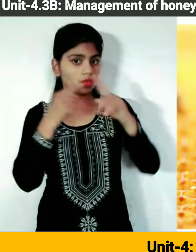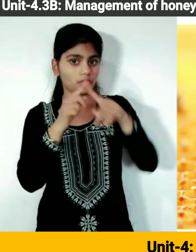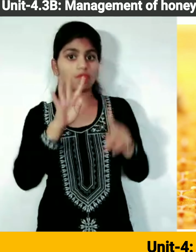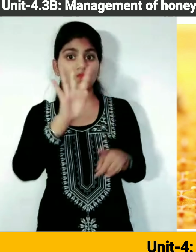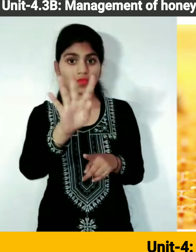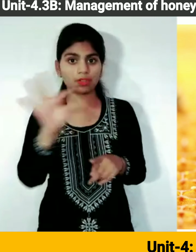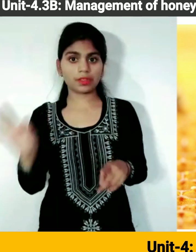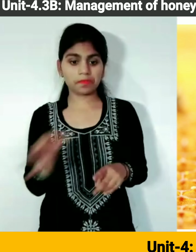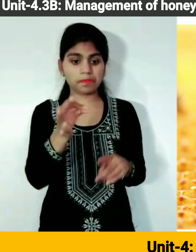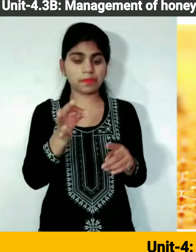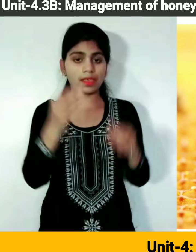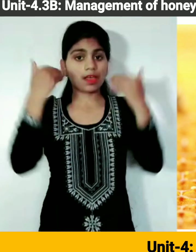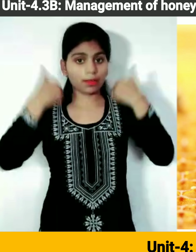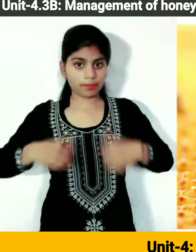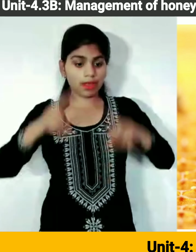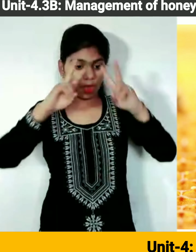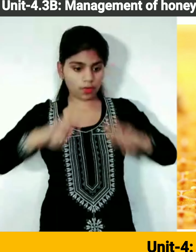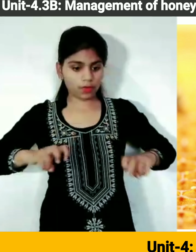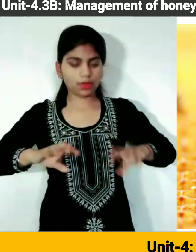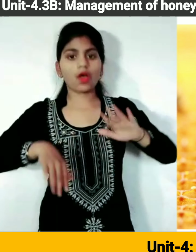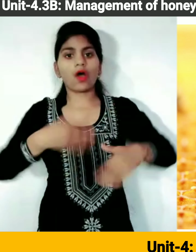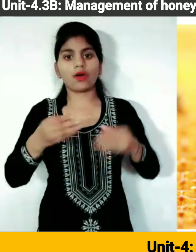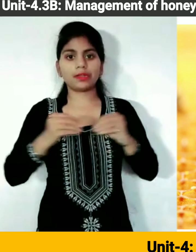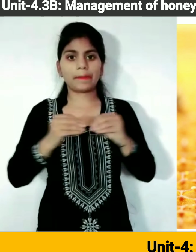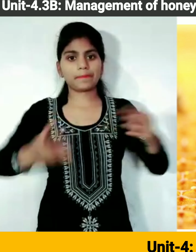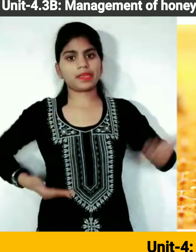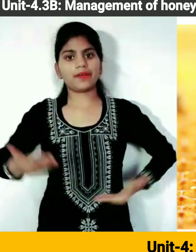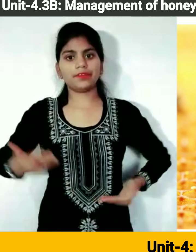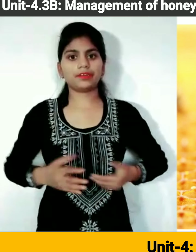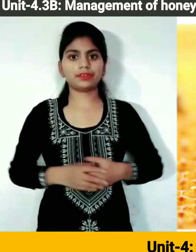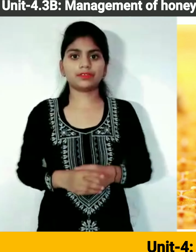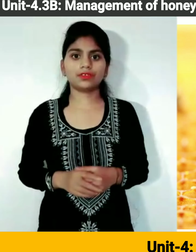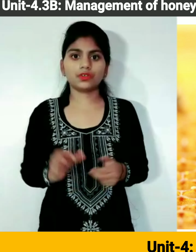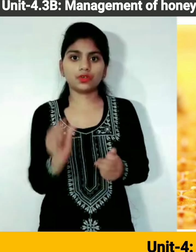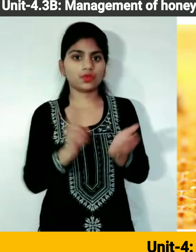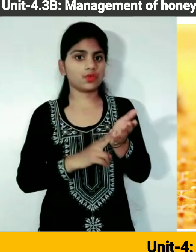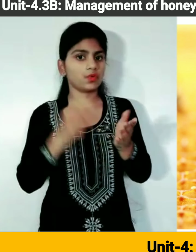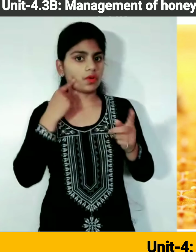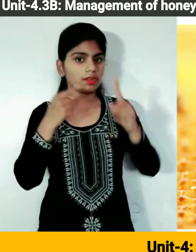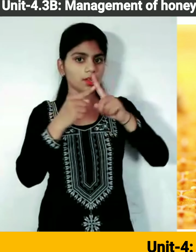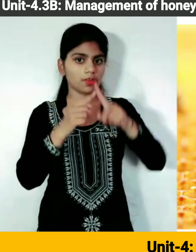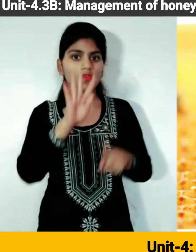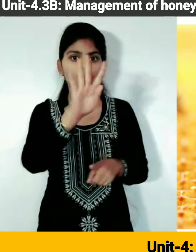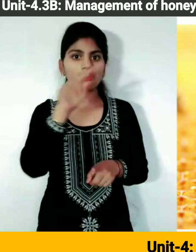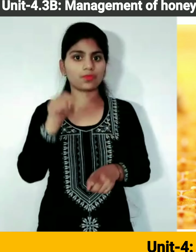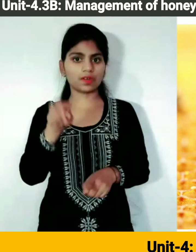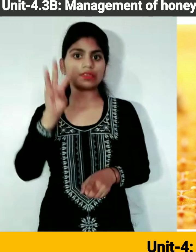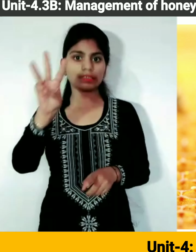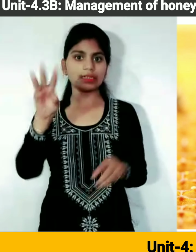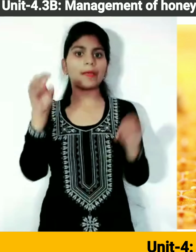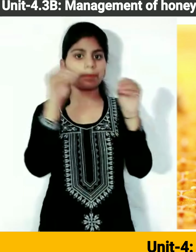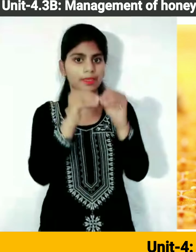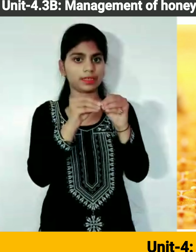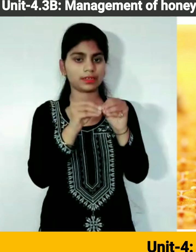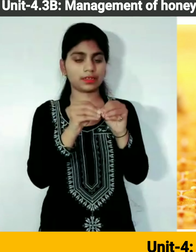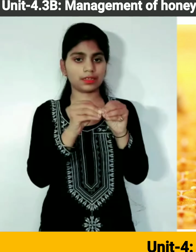Unit 4: Bee Biology and Behavior. Unit